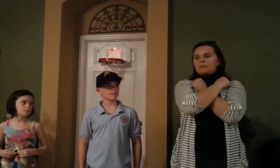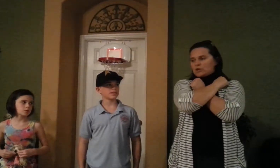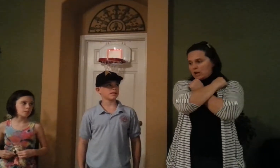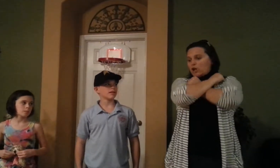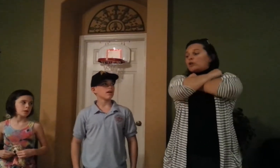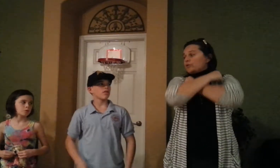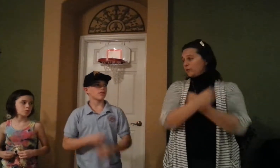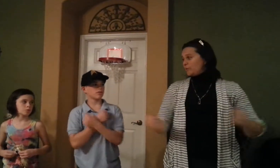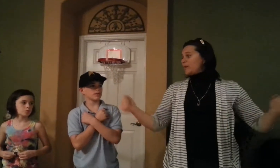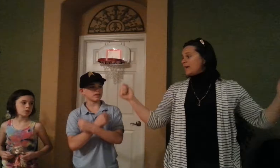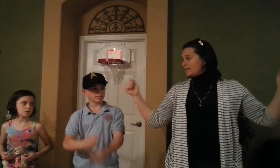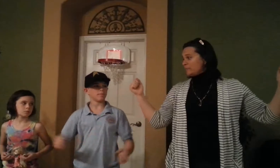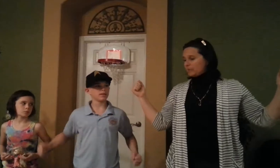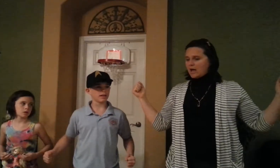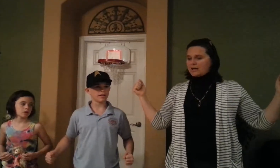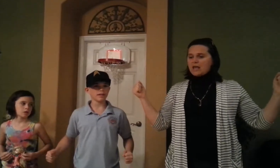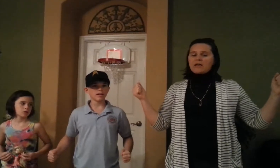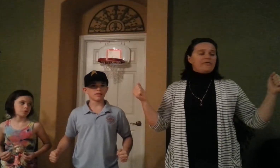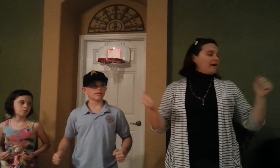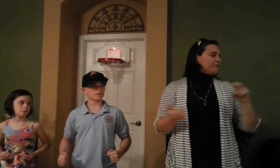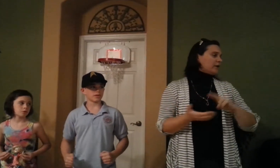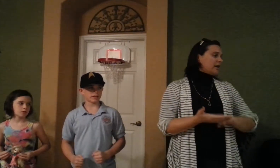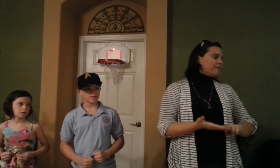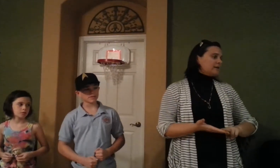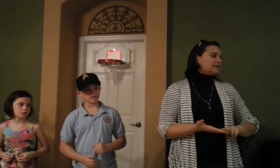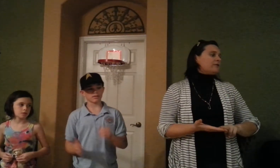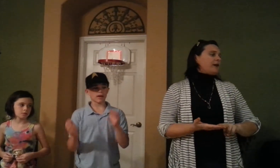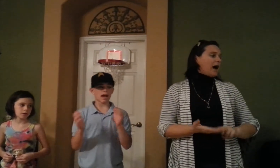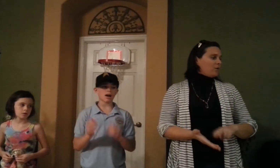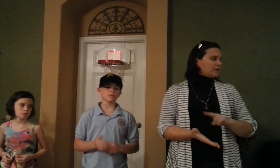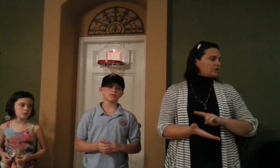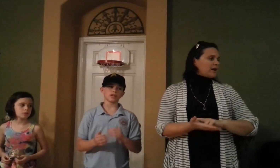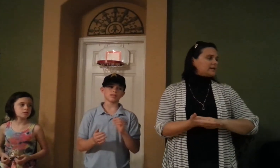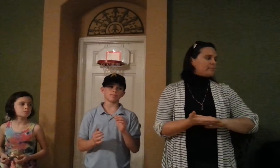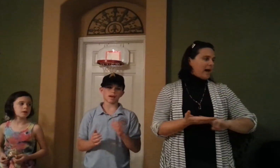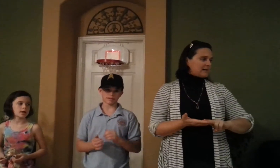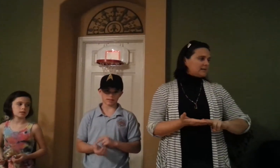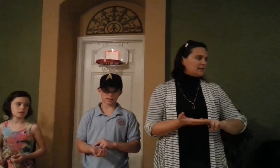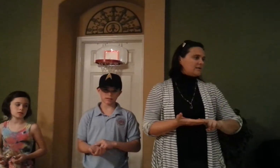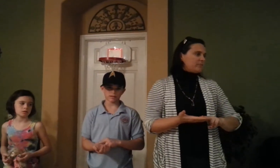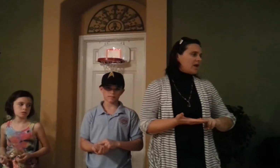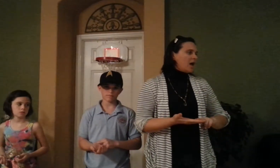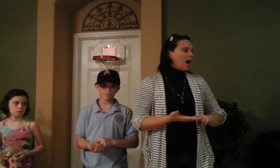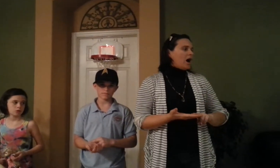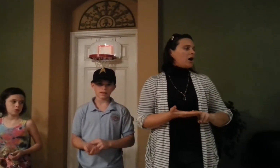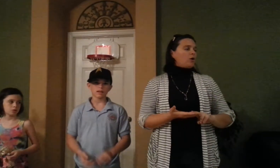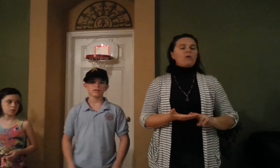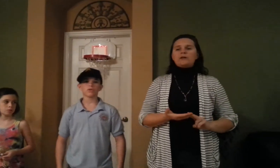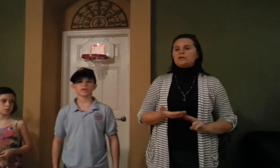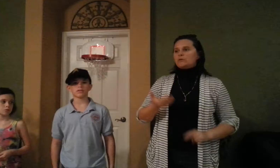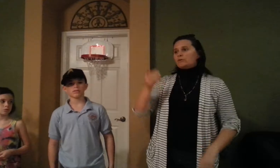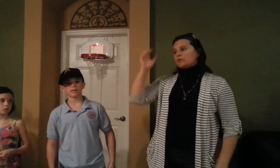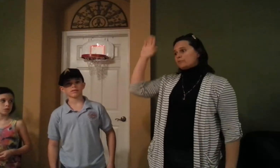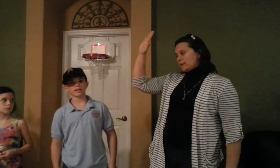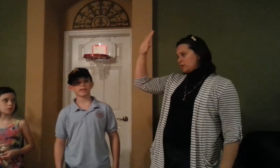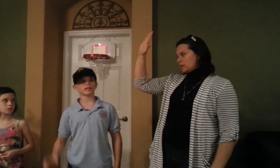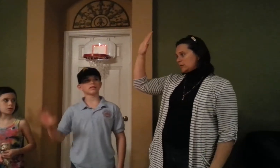redemption through his blood, the forgiveness of our trespasses, according to the riches